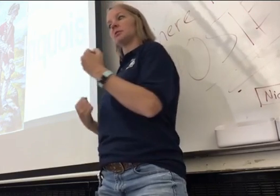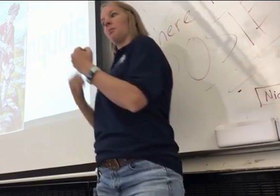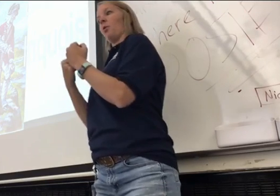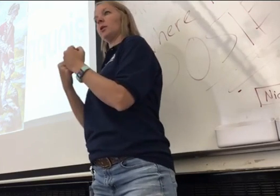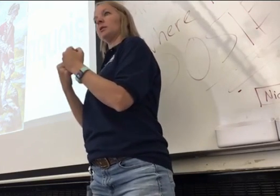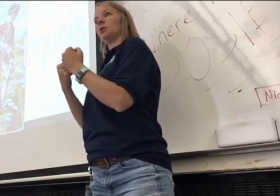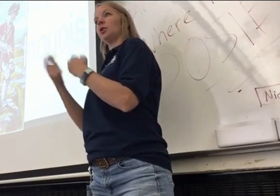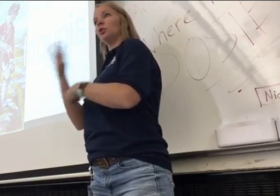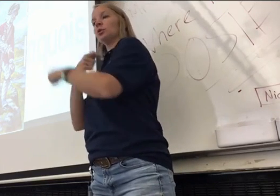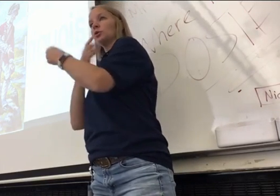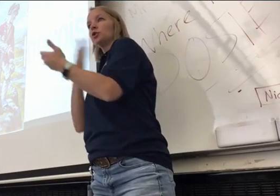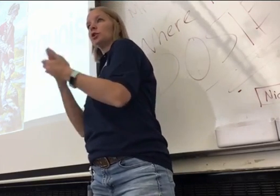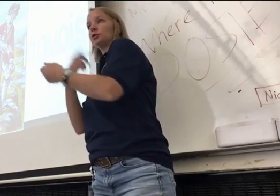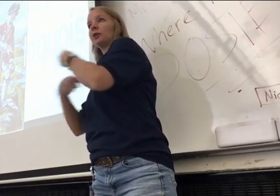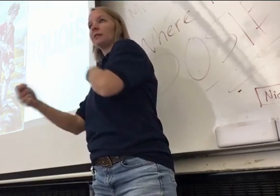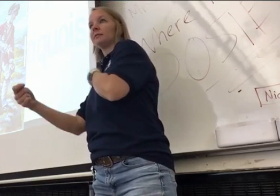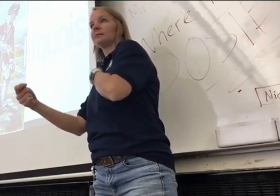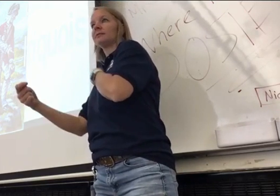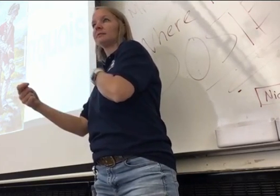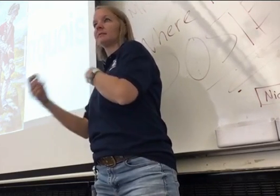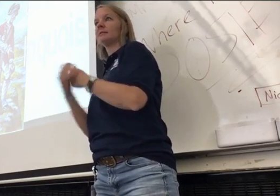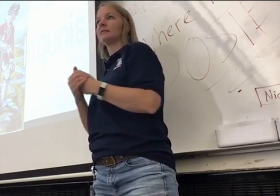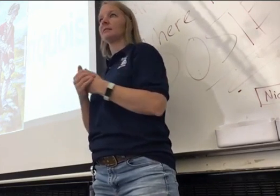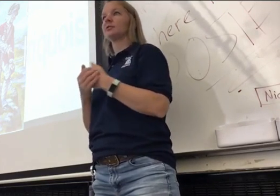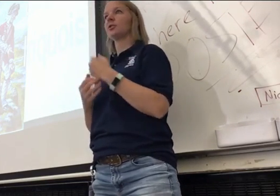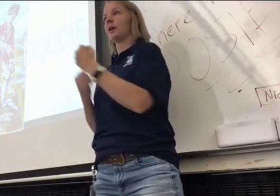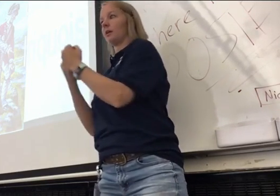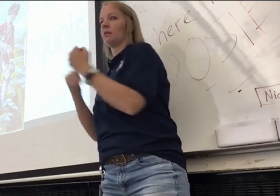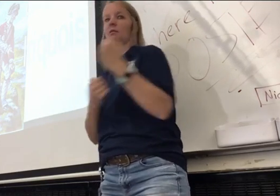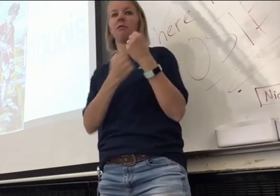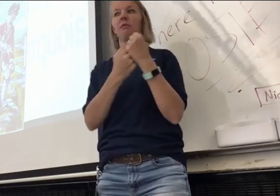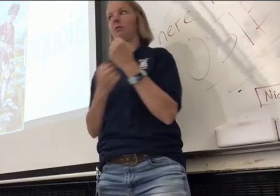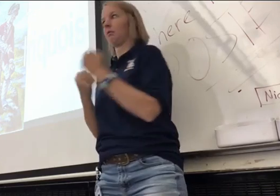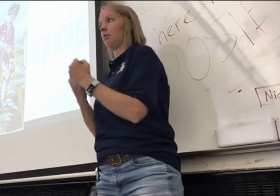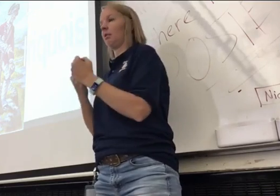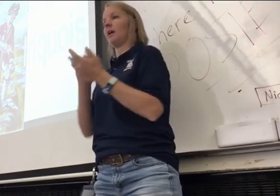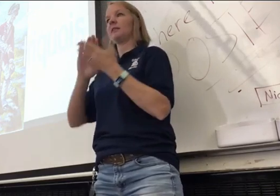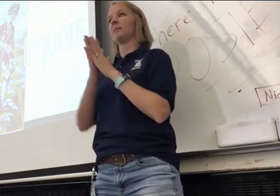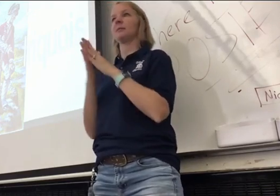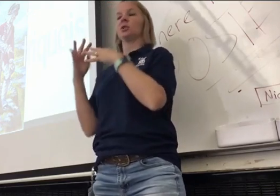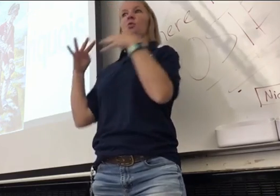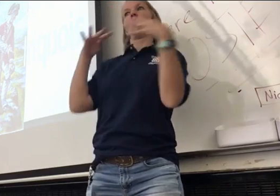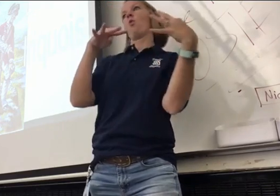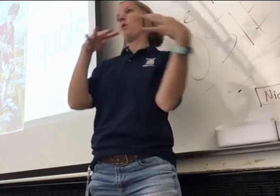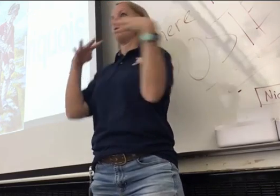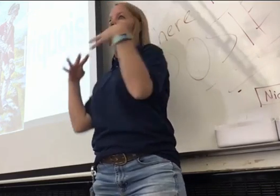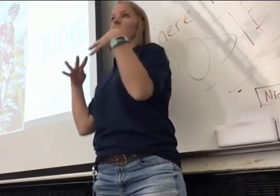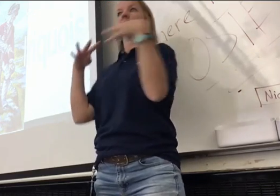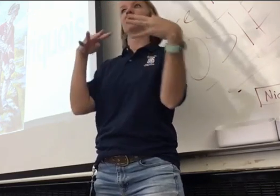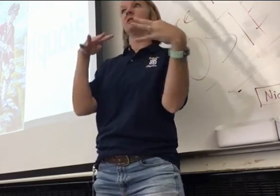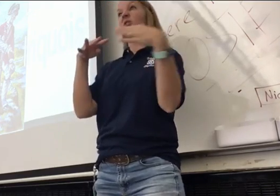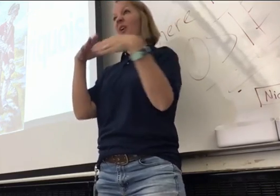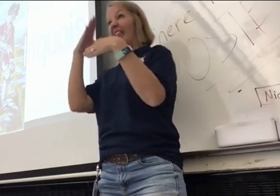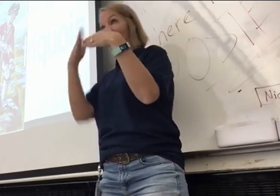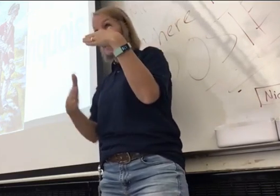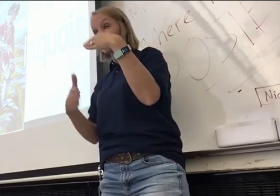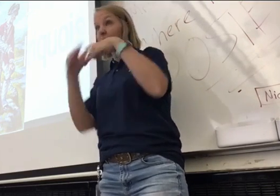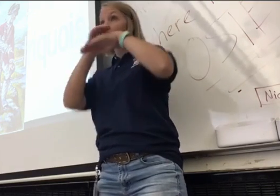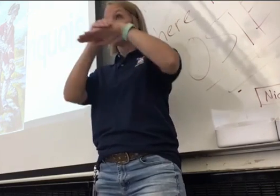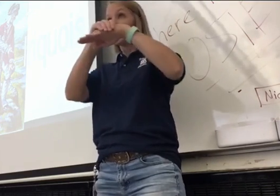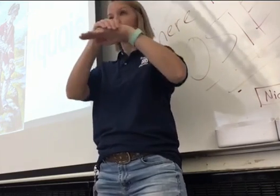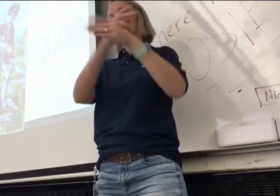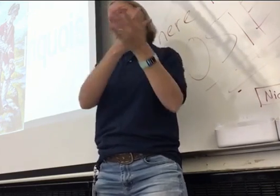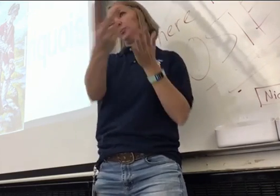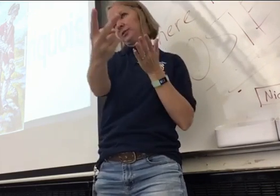whoever wins, who they would want to be those trade partners with. And it becomes a massive war. Now, in the end, the British are going to